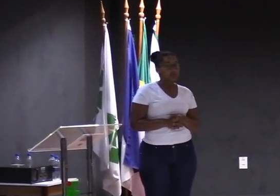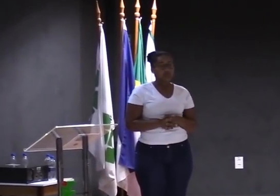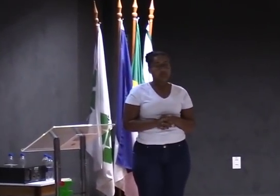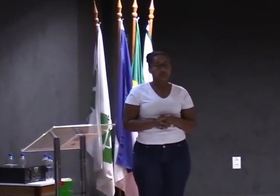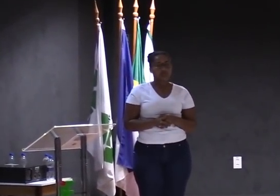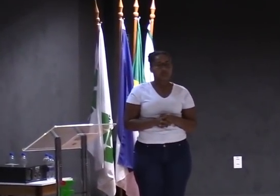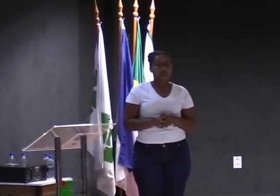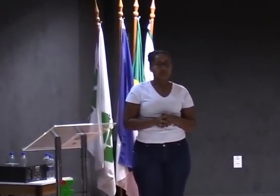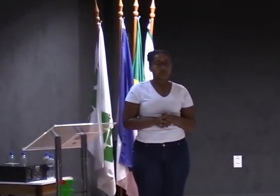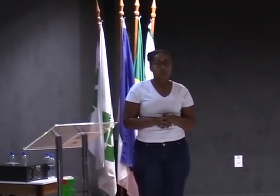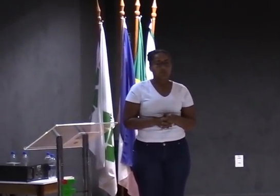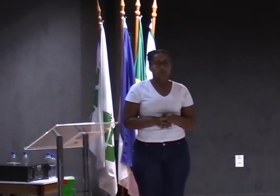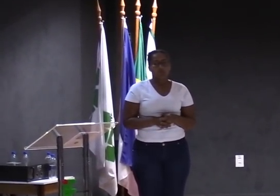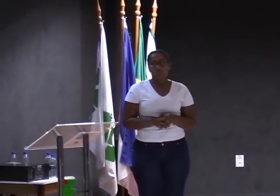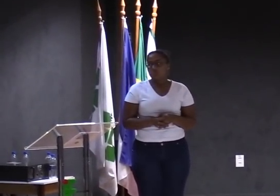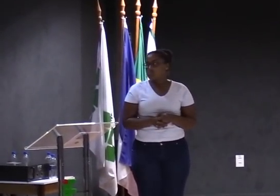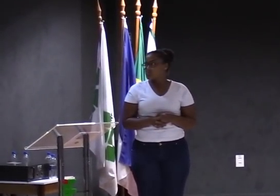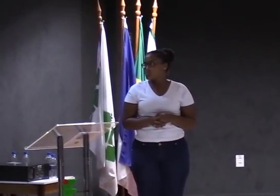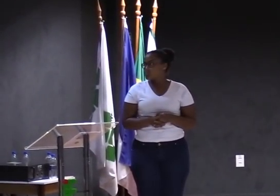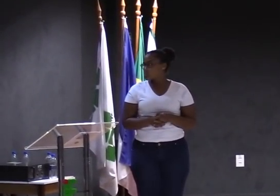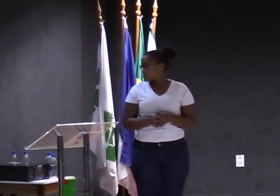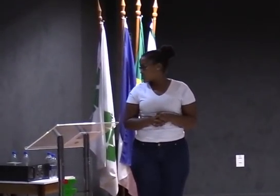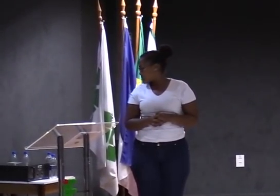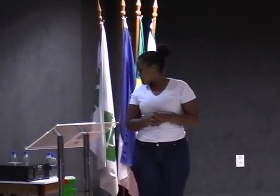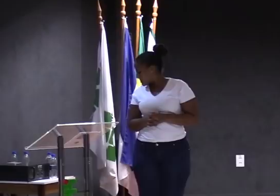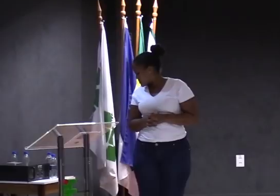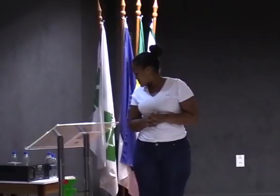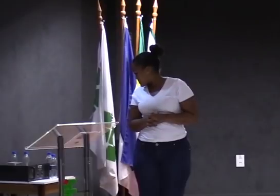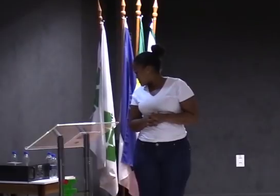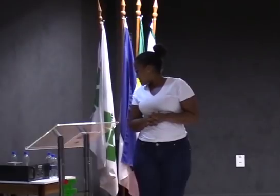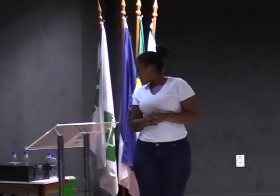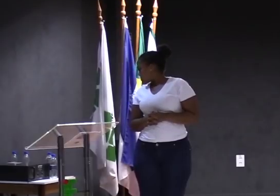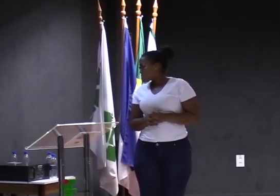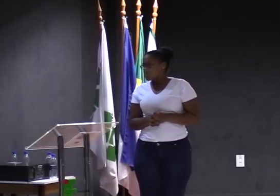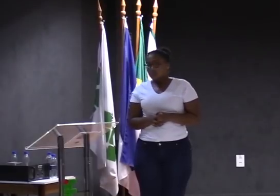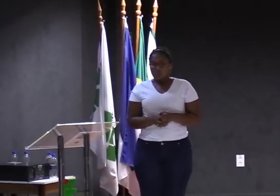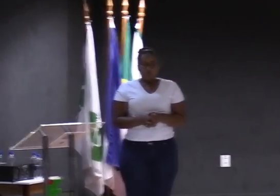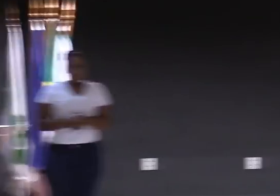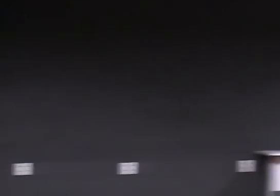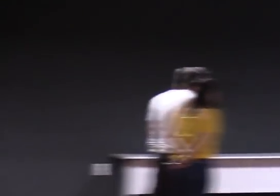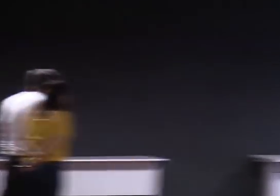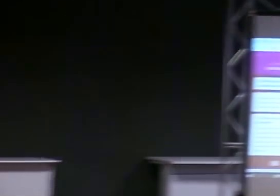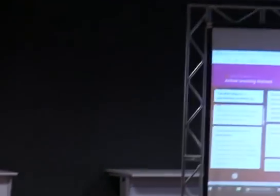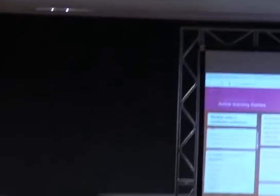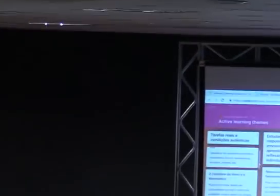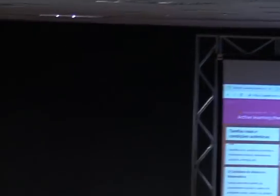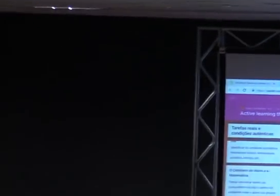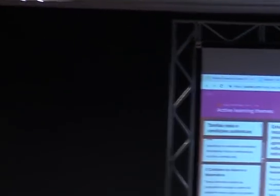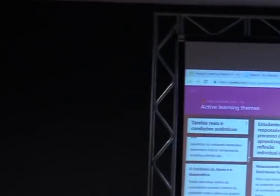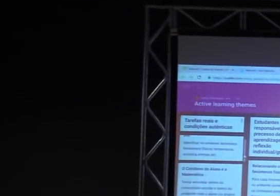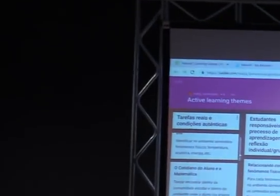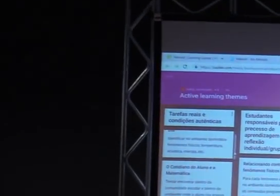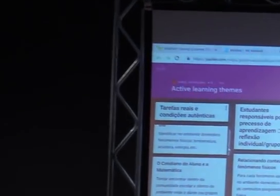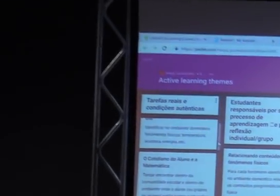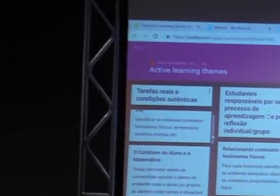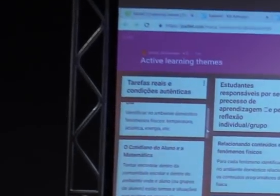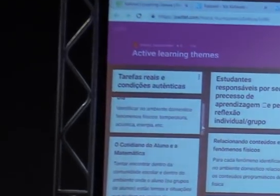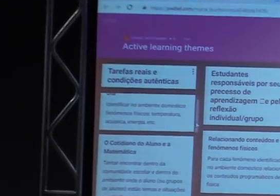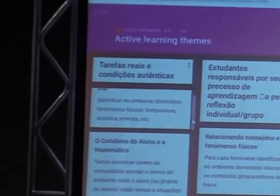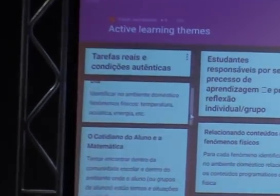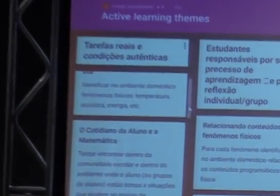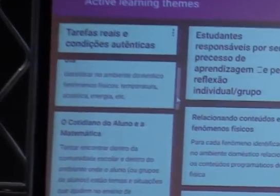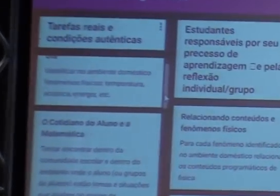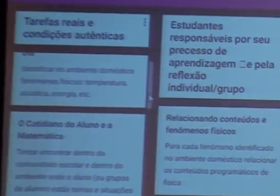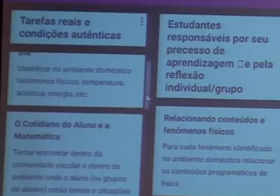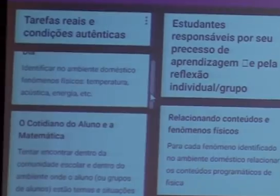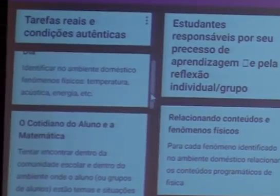inside the environment where the student or group of students, the teams and situations which help